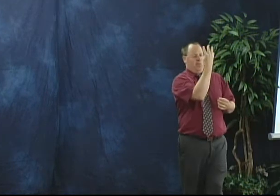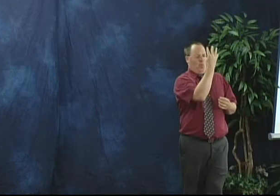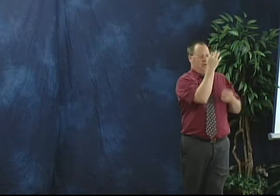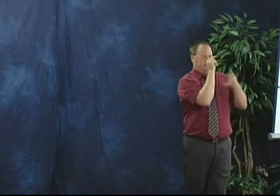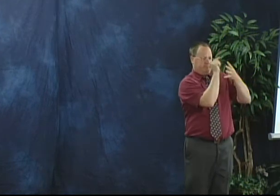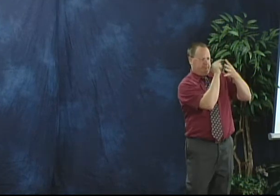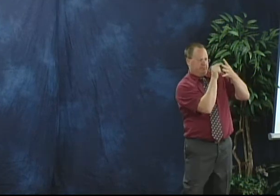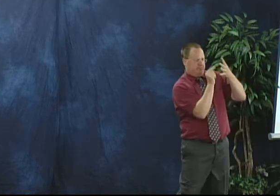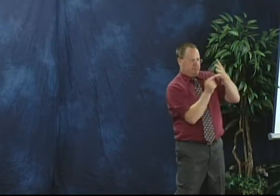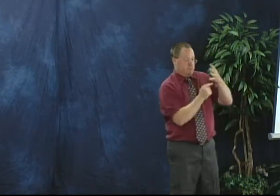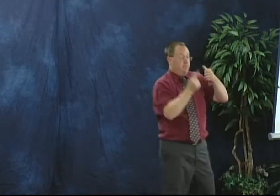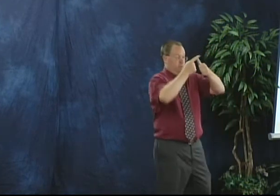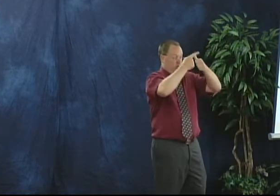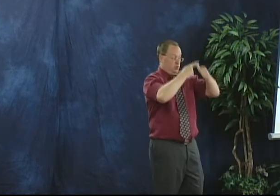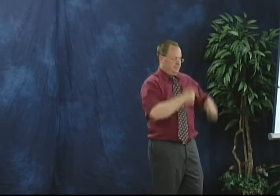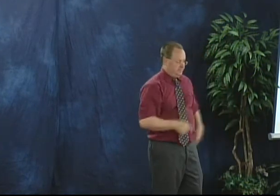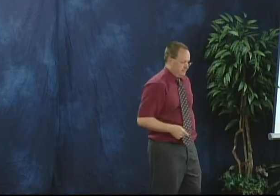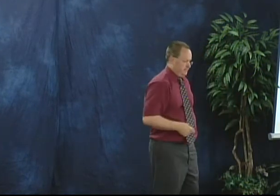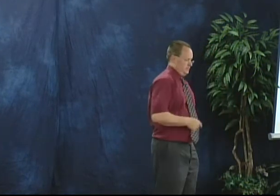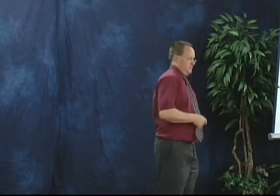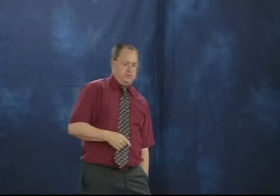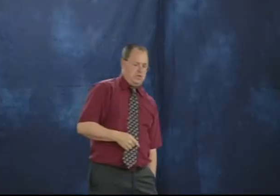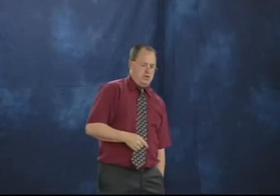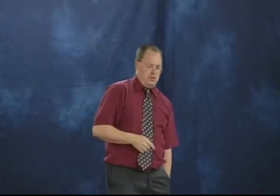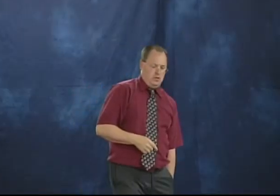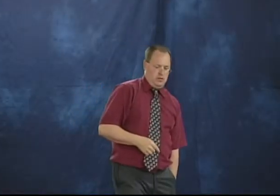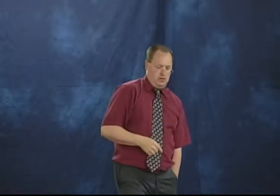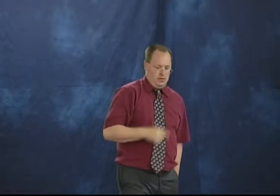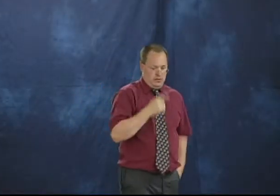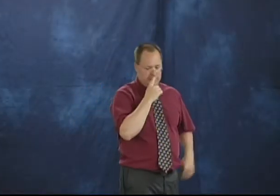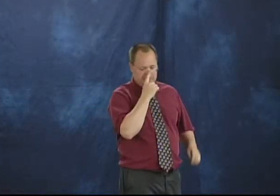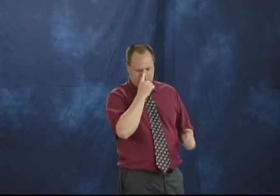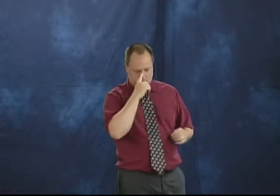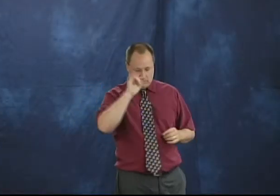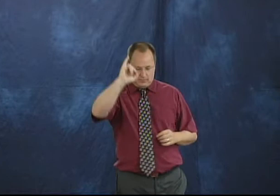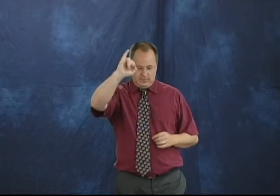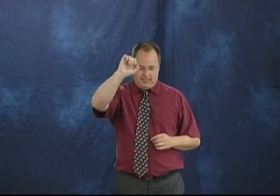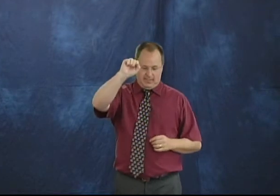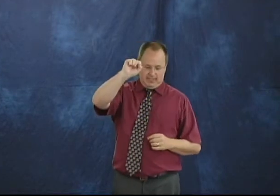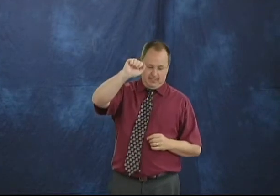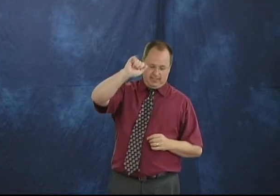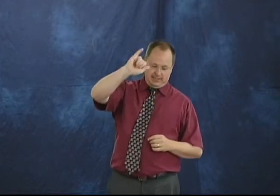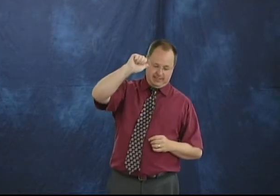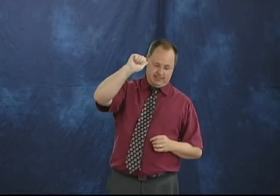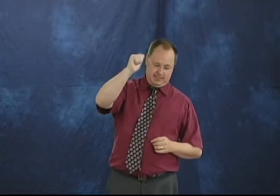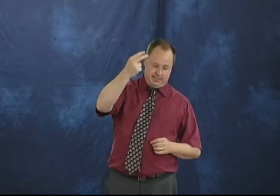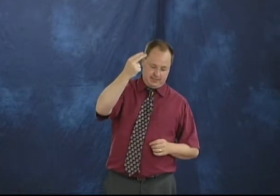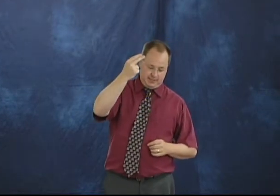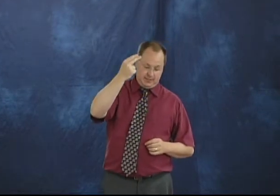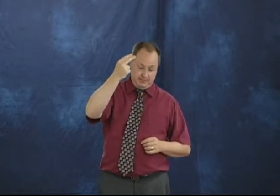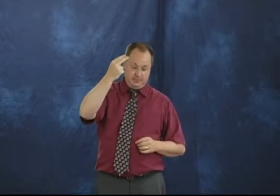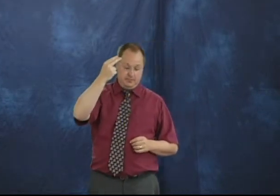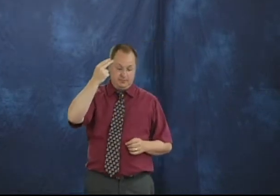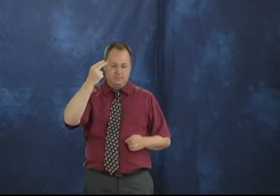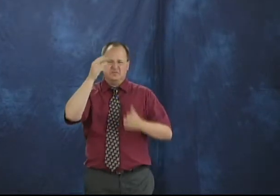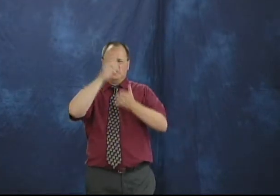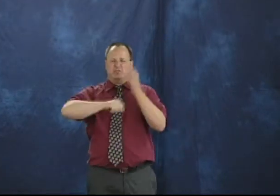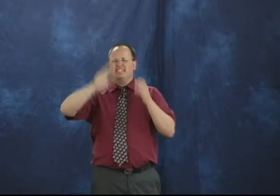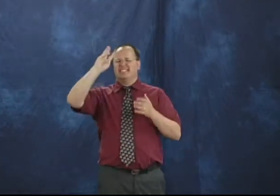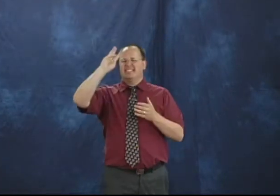spirit. I have four examples. First is Isaiah. in